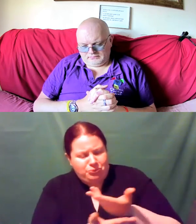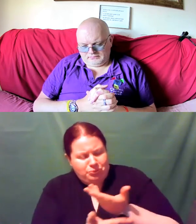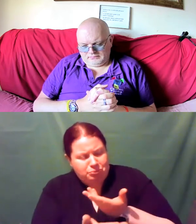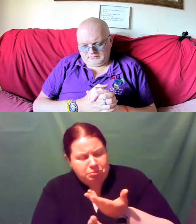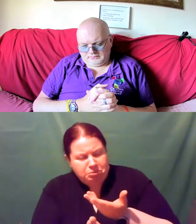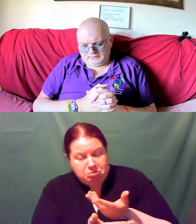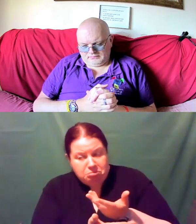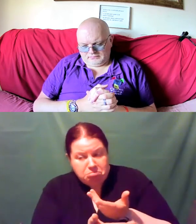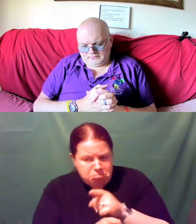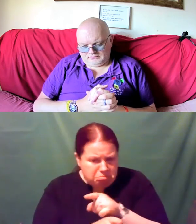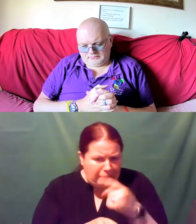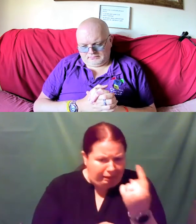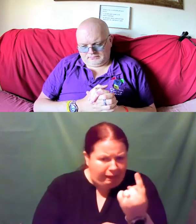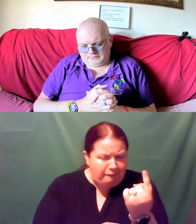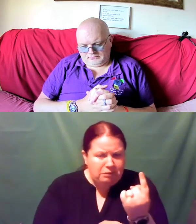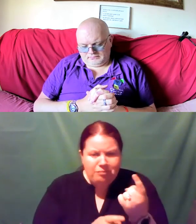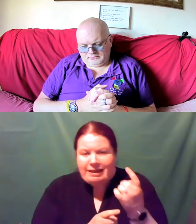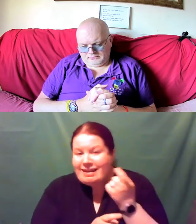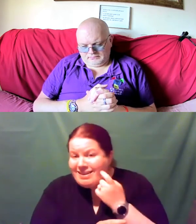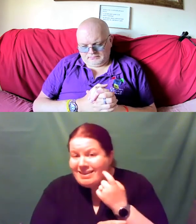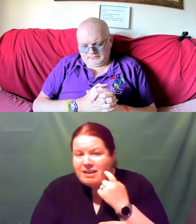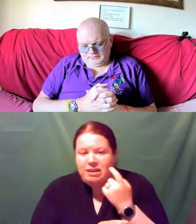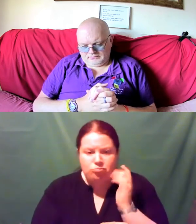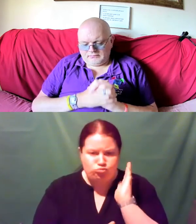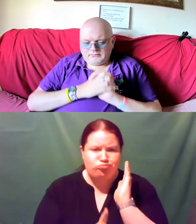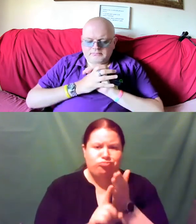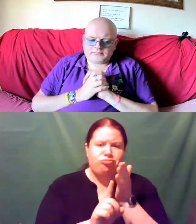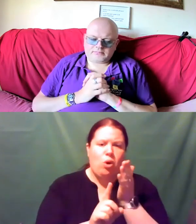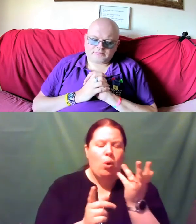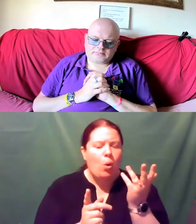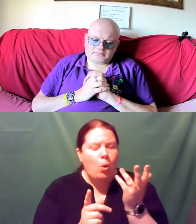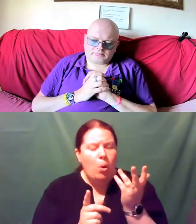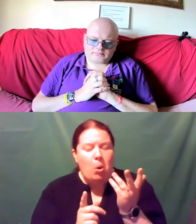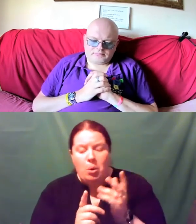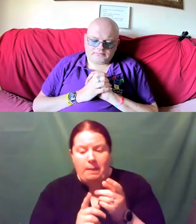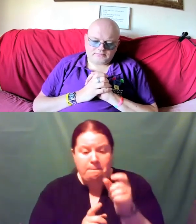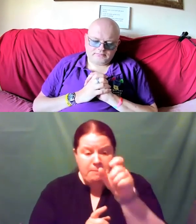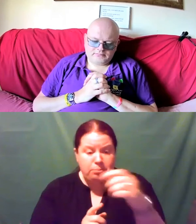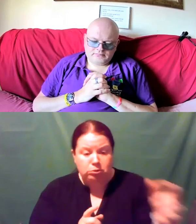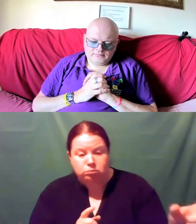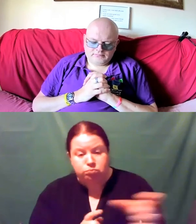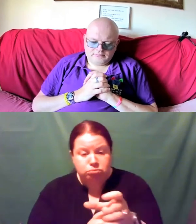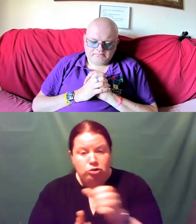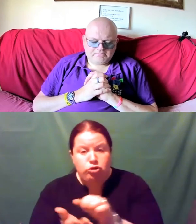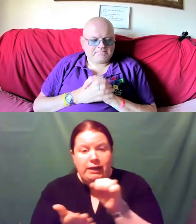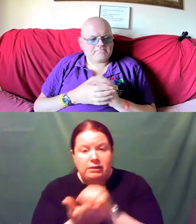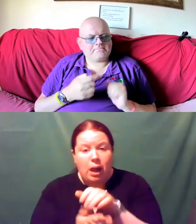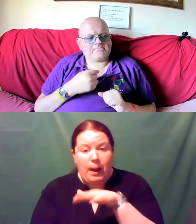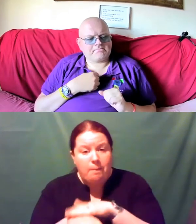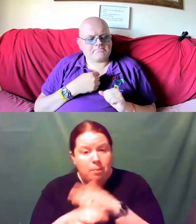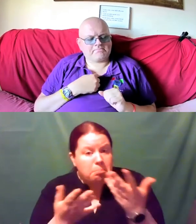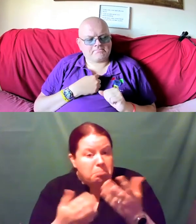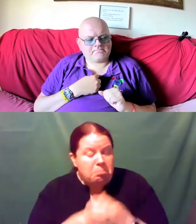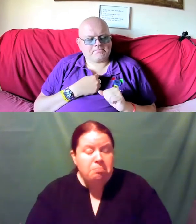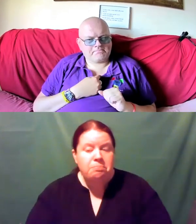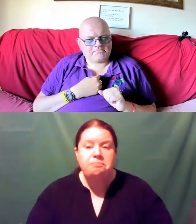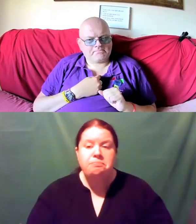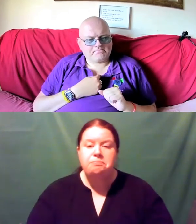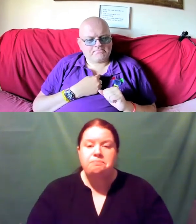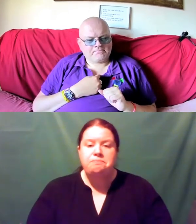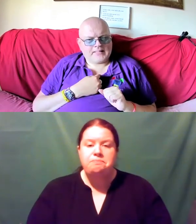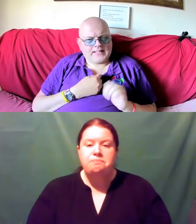easy, straightforward? Is that something that, you know, people have just crossed your path? I think for me, it's been about